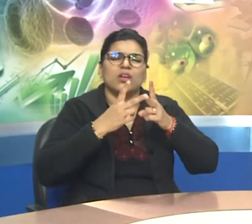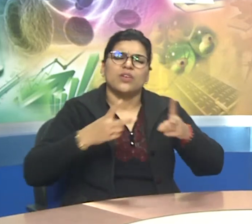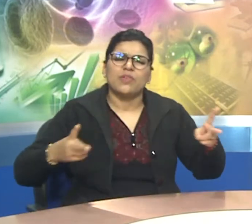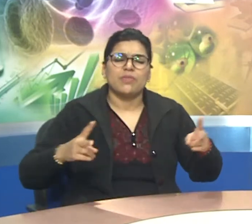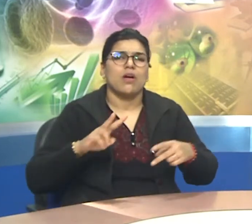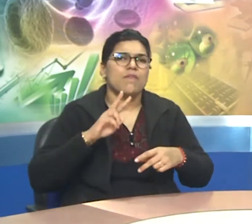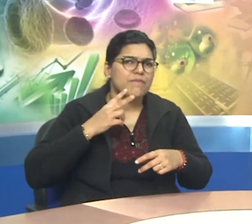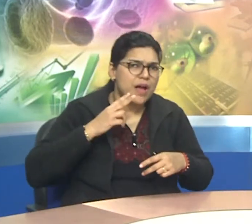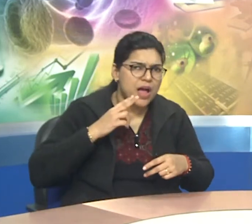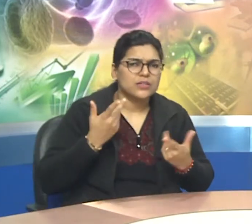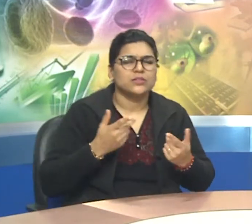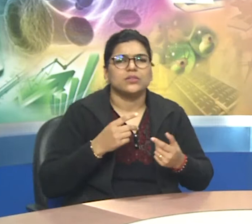Manure.